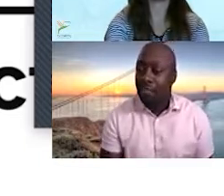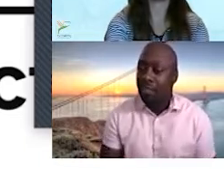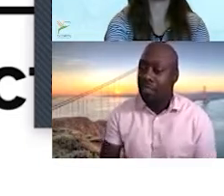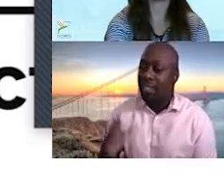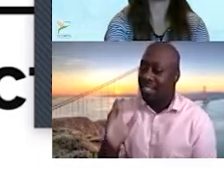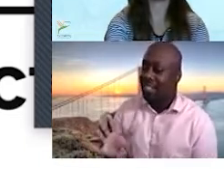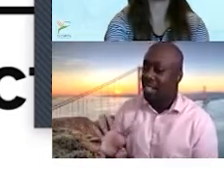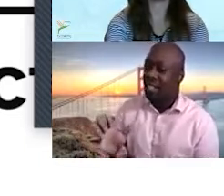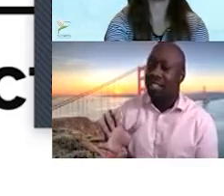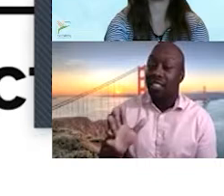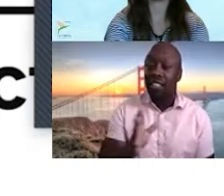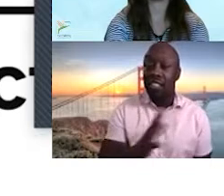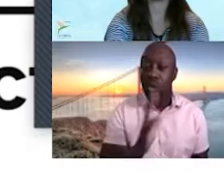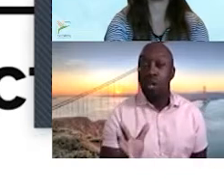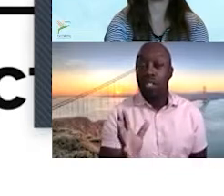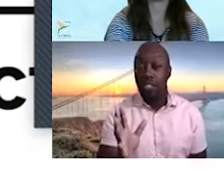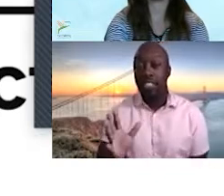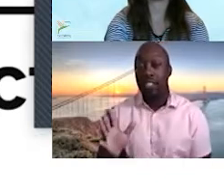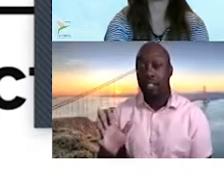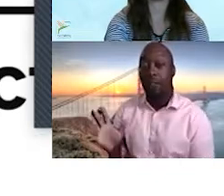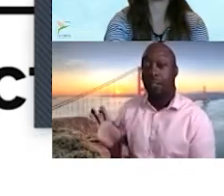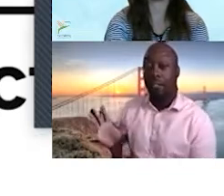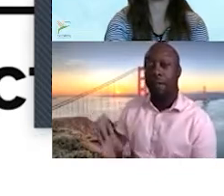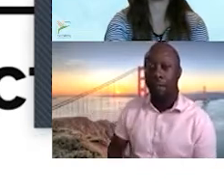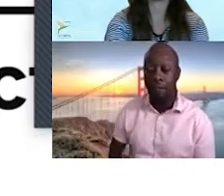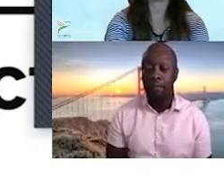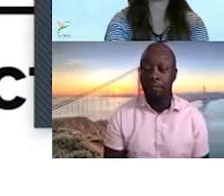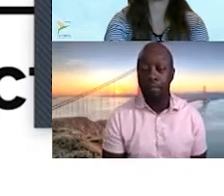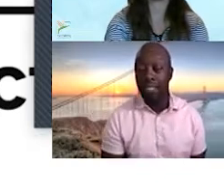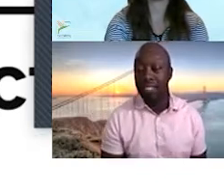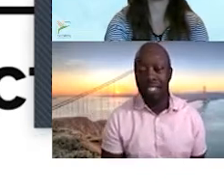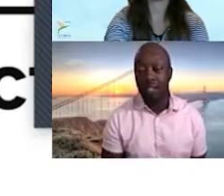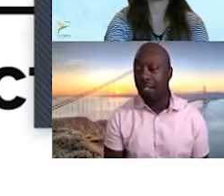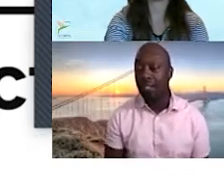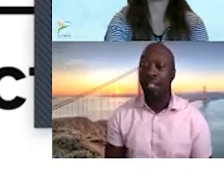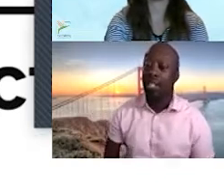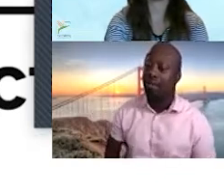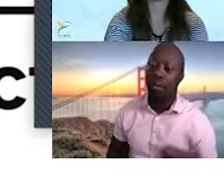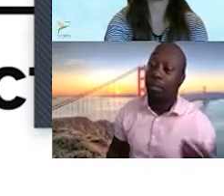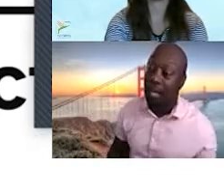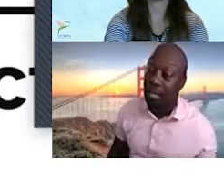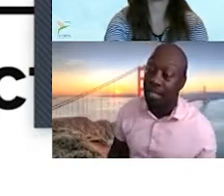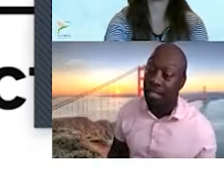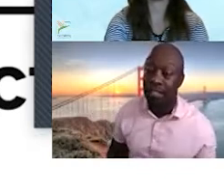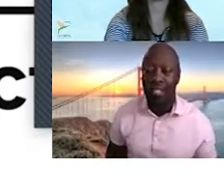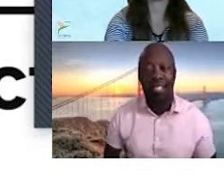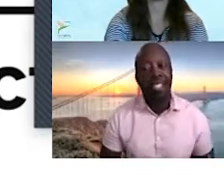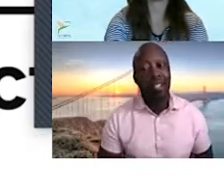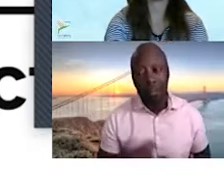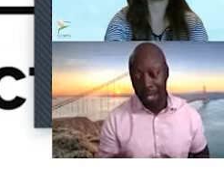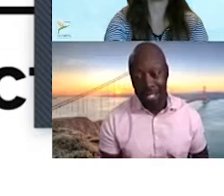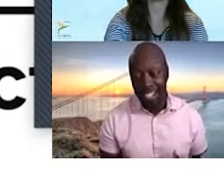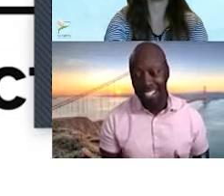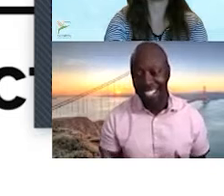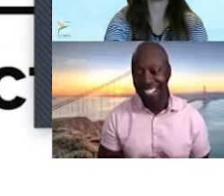And I believe ASL is 200 years old. But guess what? If there were babies, there